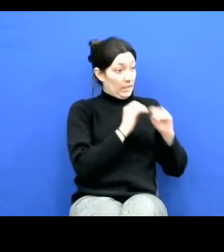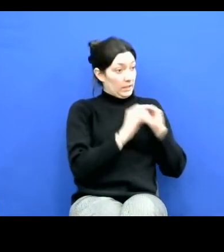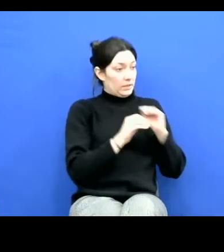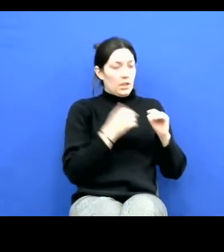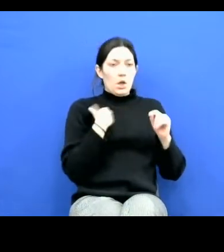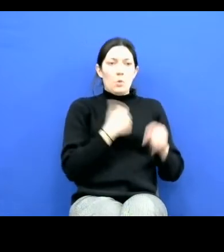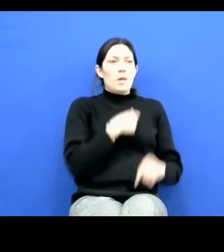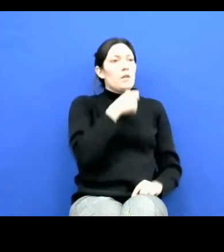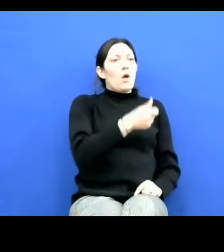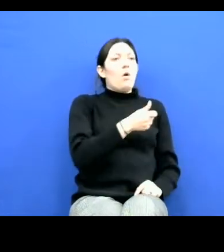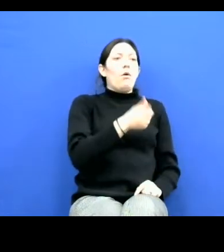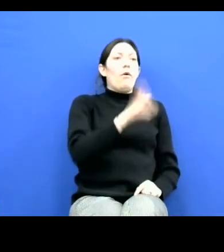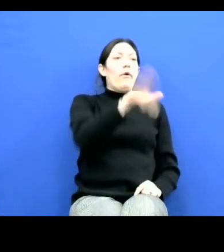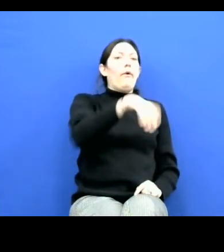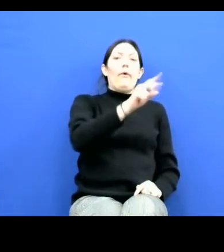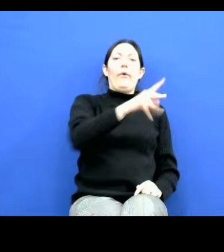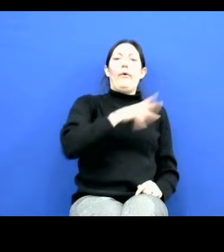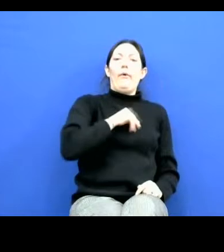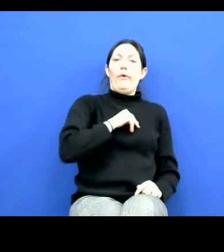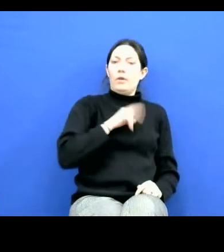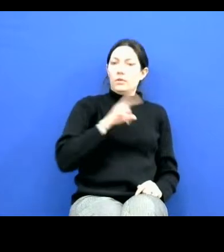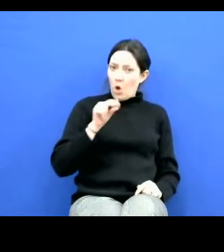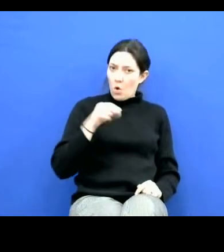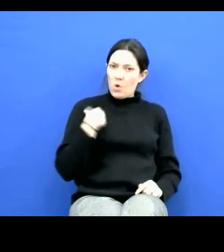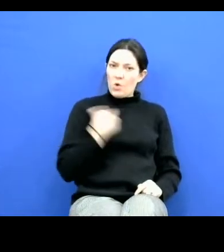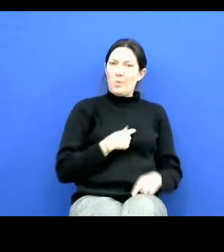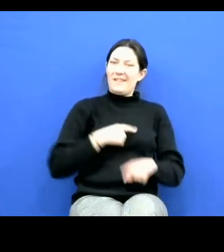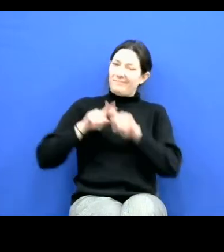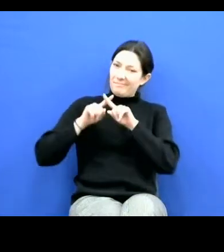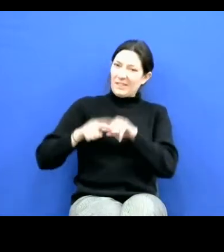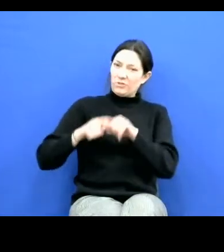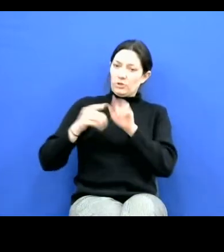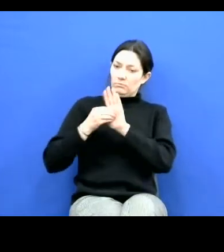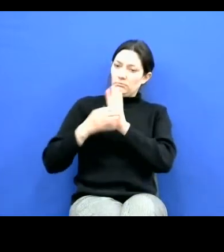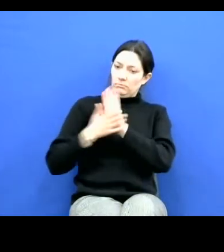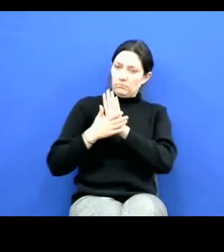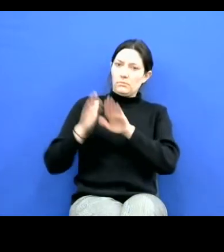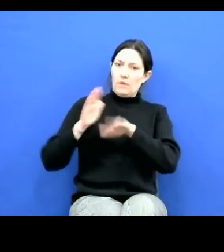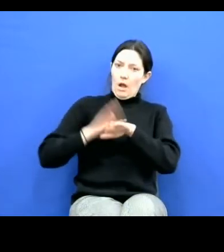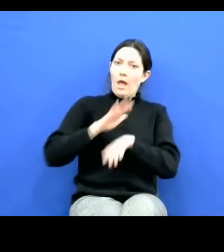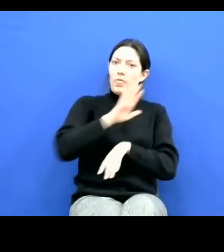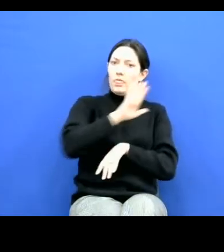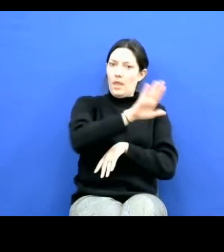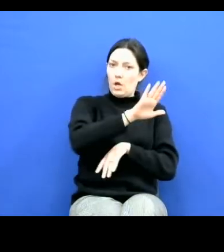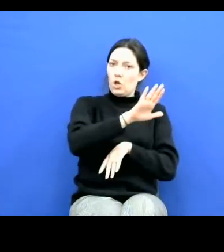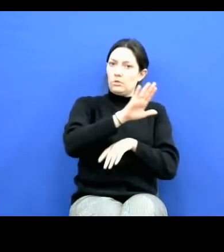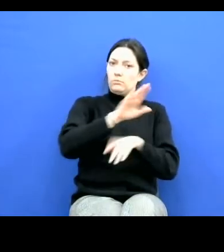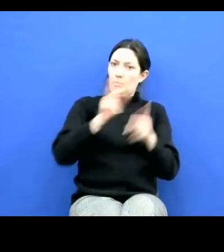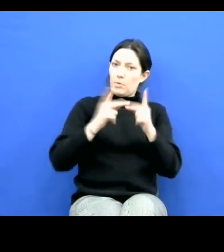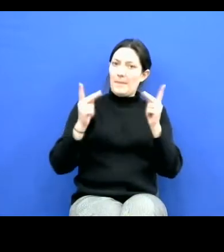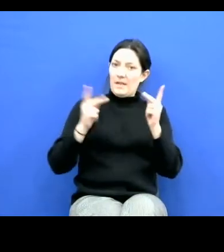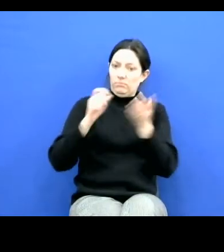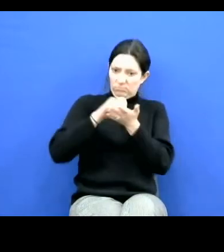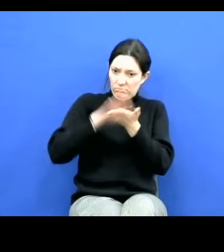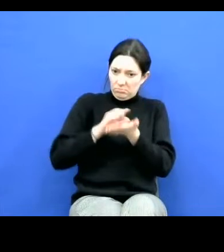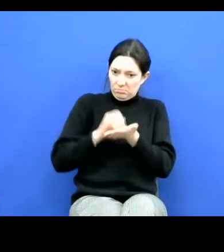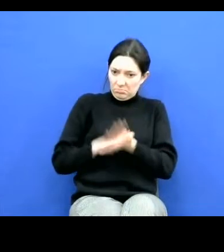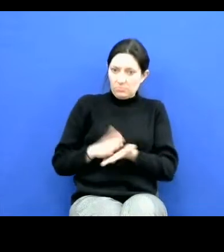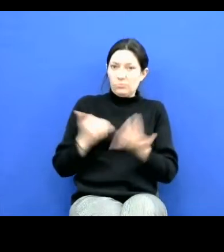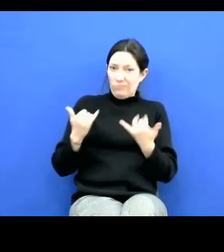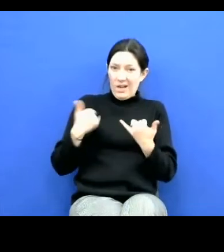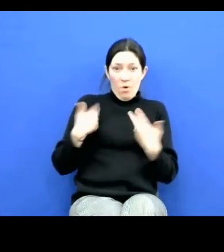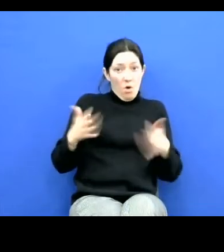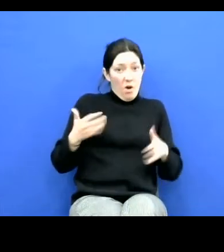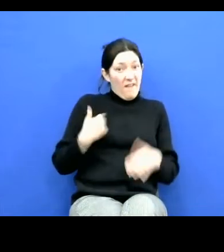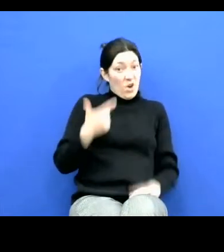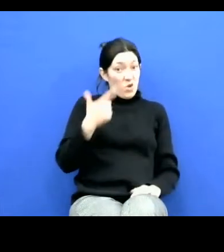their word for it, we put it in as a condition on the special use permit, and there are 21 conditions on the special